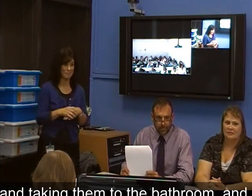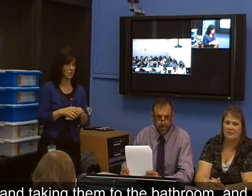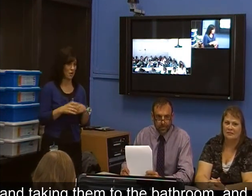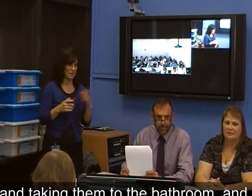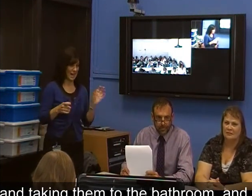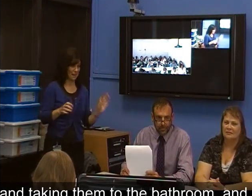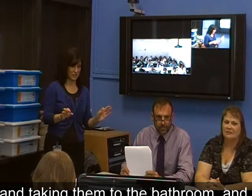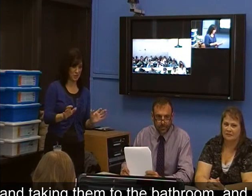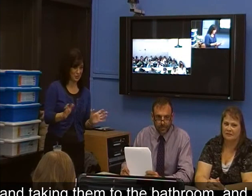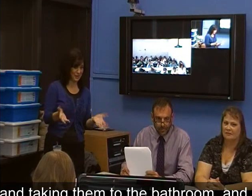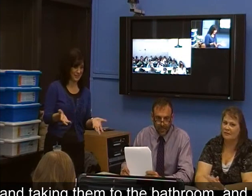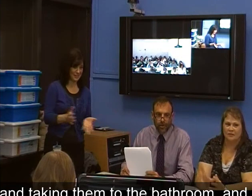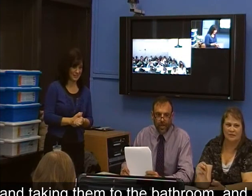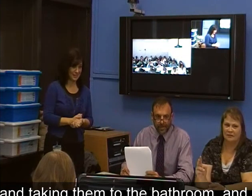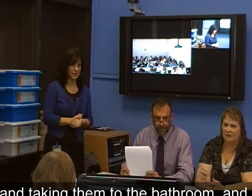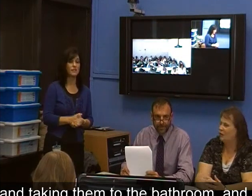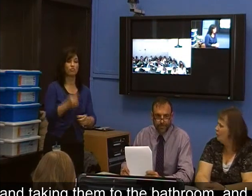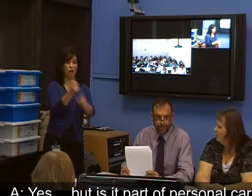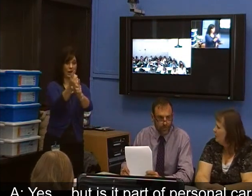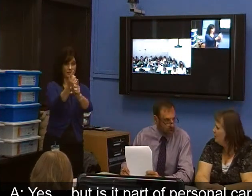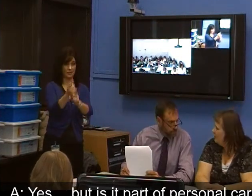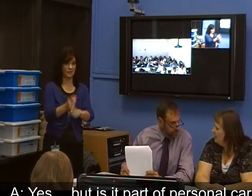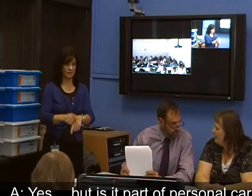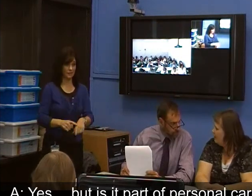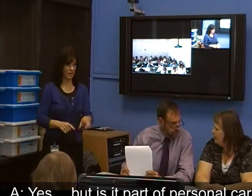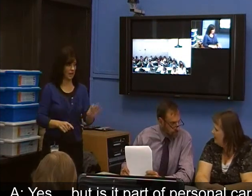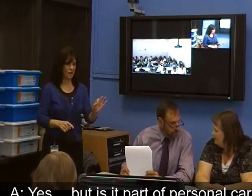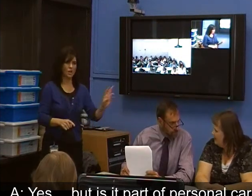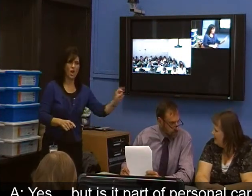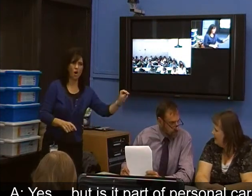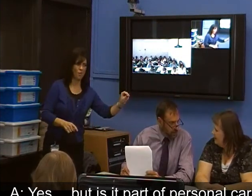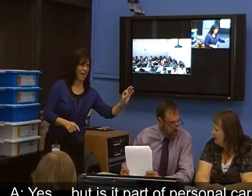training them, so is that F2? Correct.